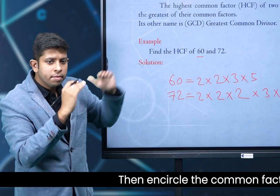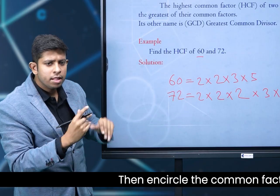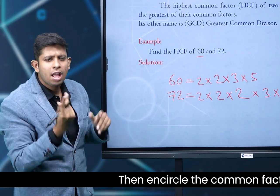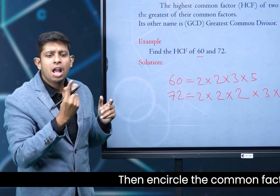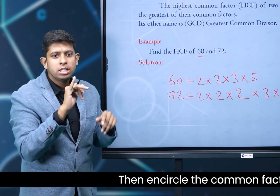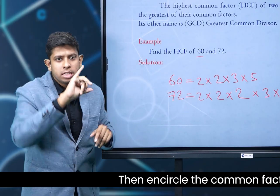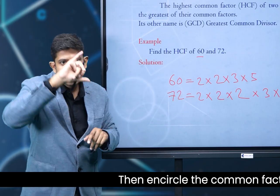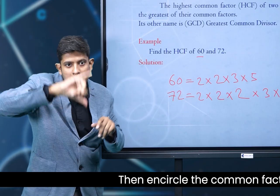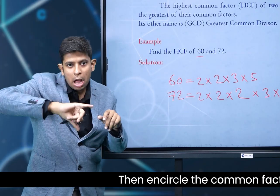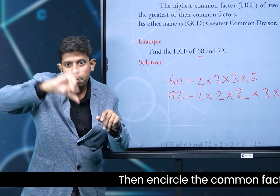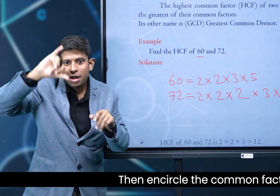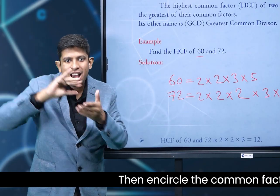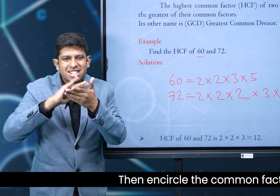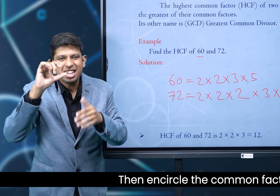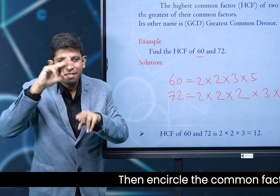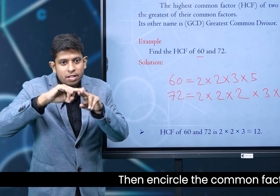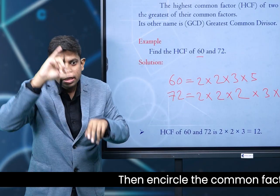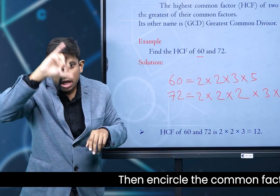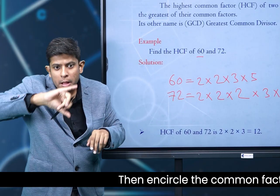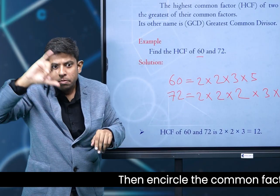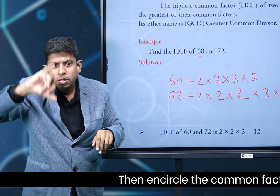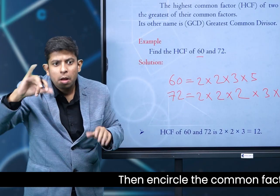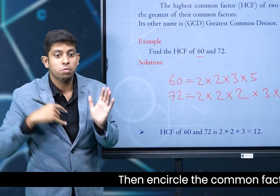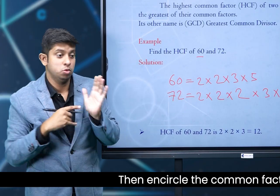Then encircle the common factors.